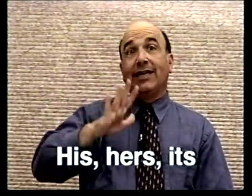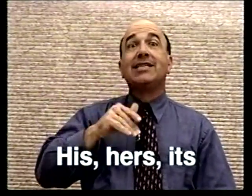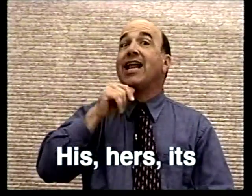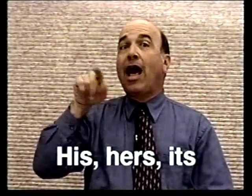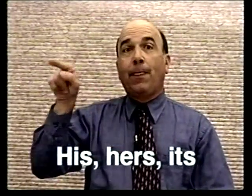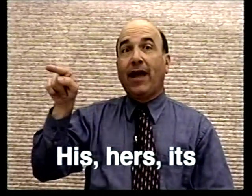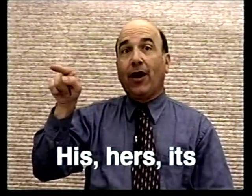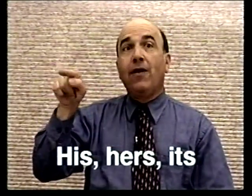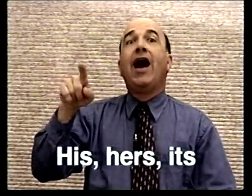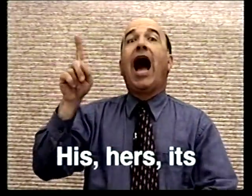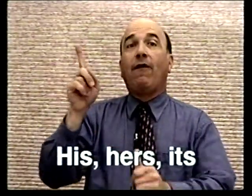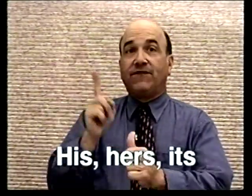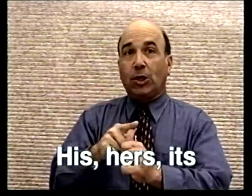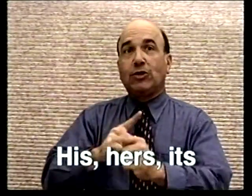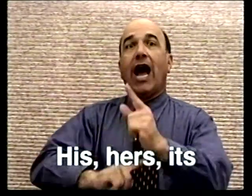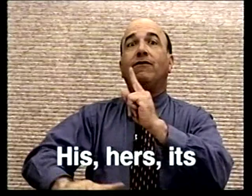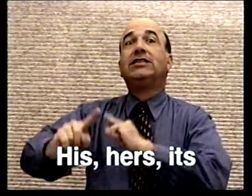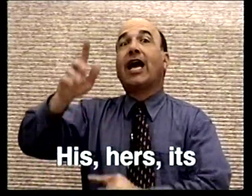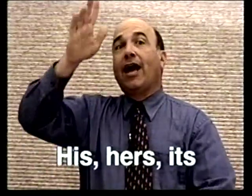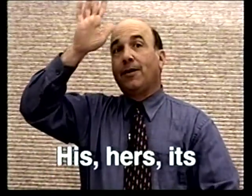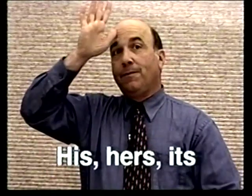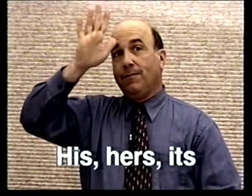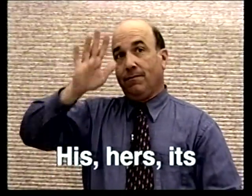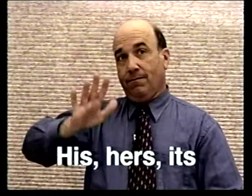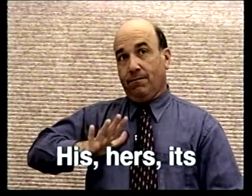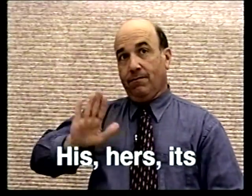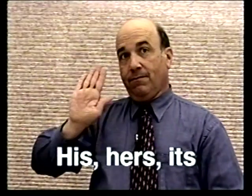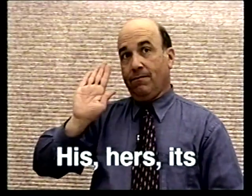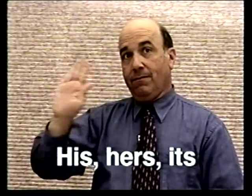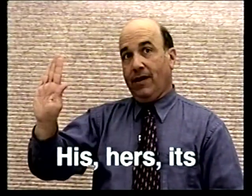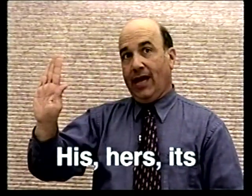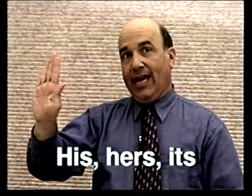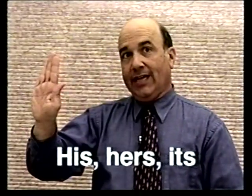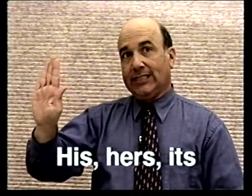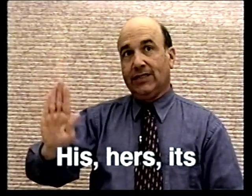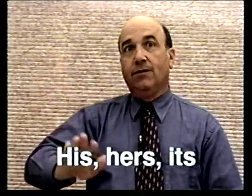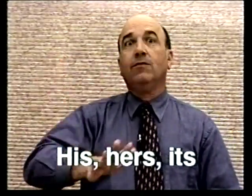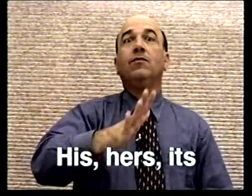is not there, I have to sign his,